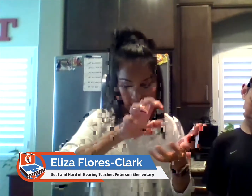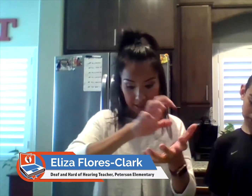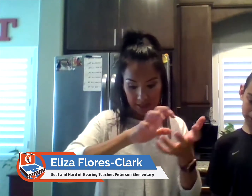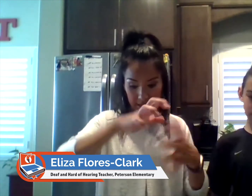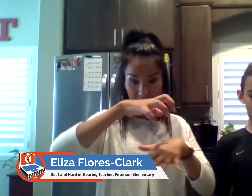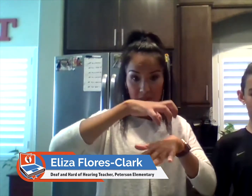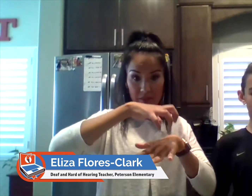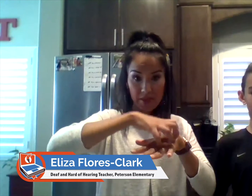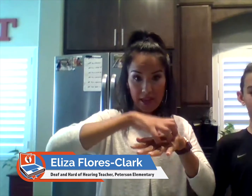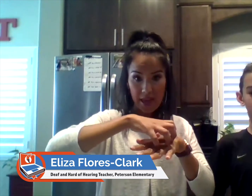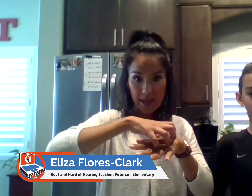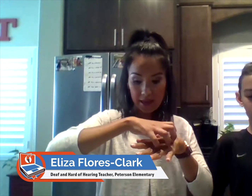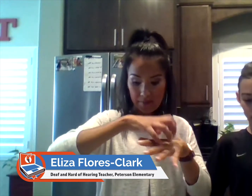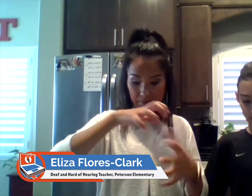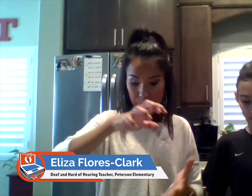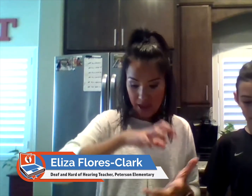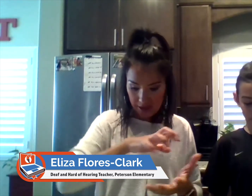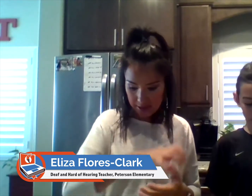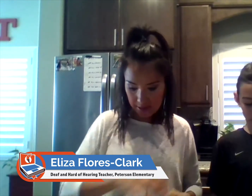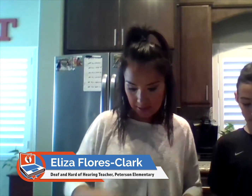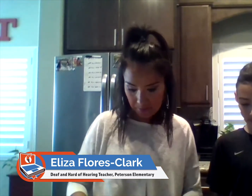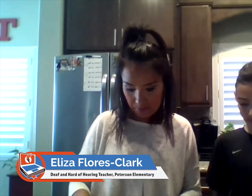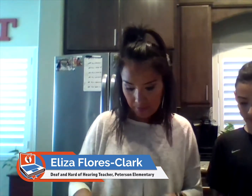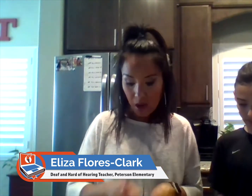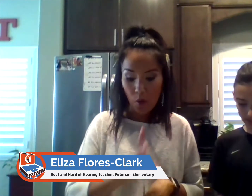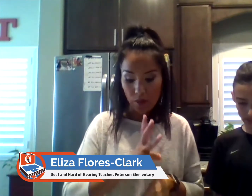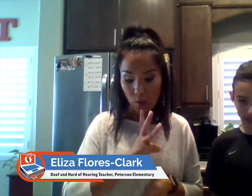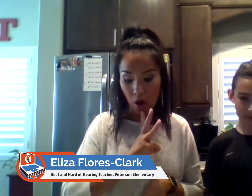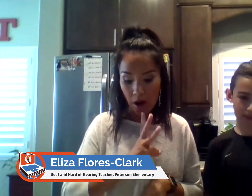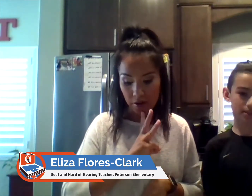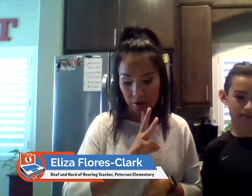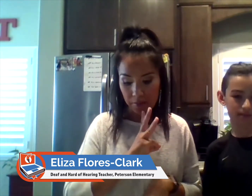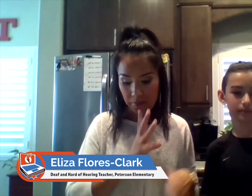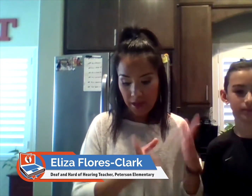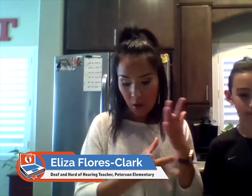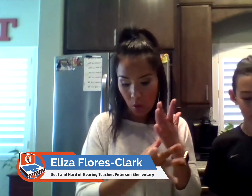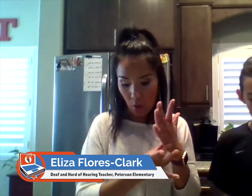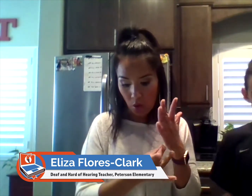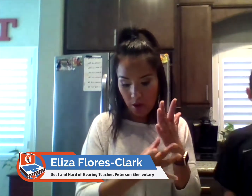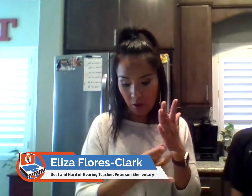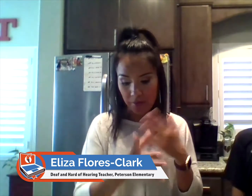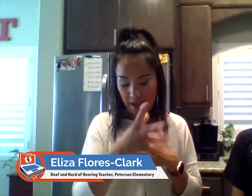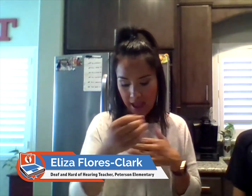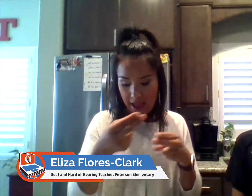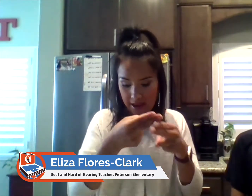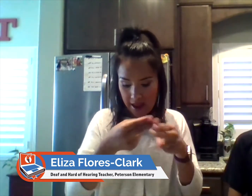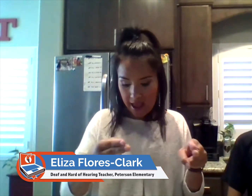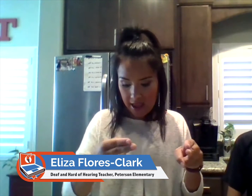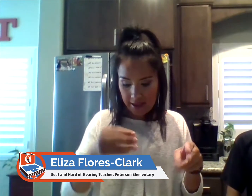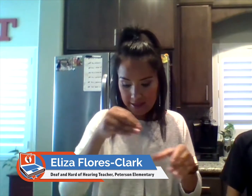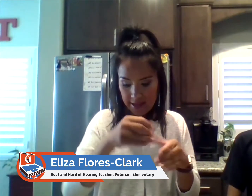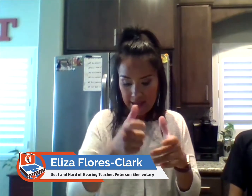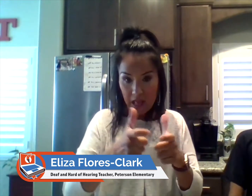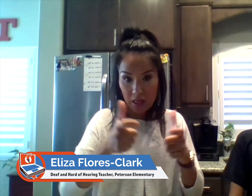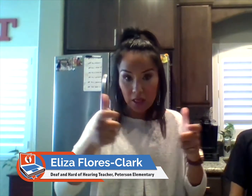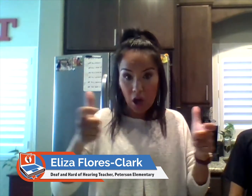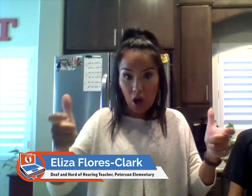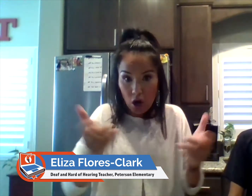Mix the cake mix, the water, oil, and eggs in a